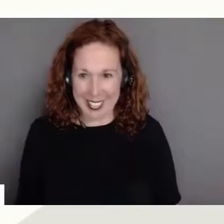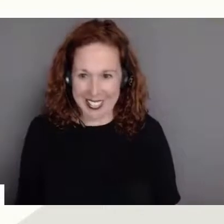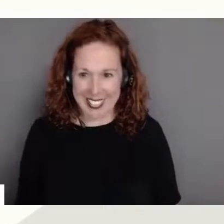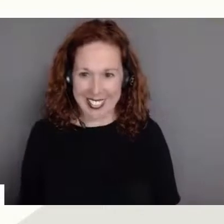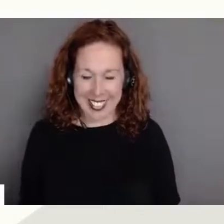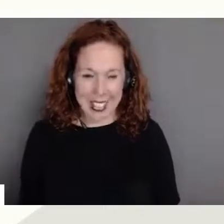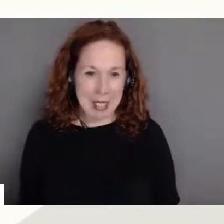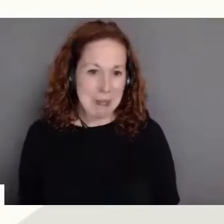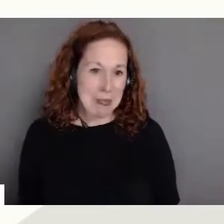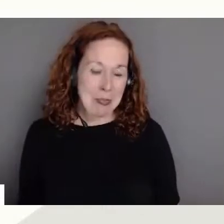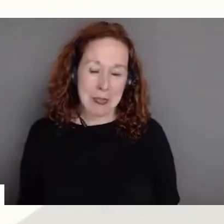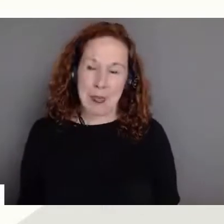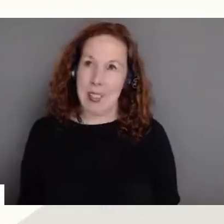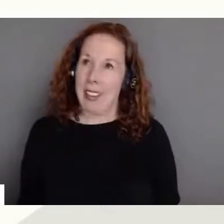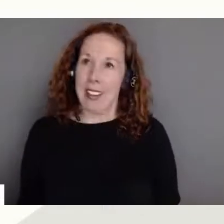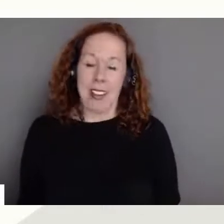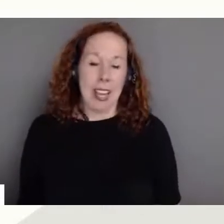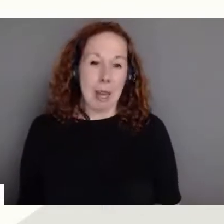okay. find this as a career?